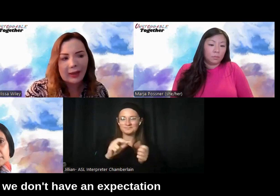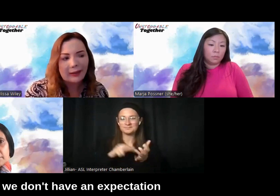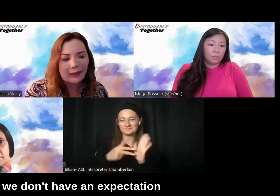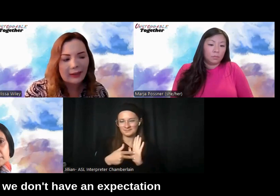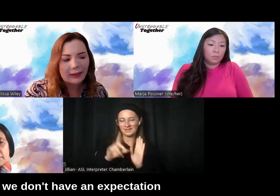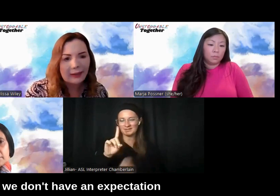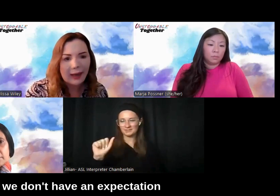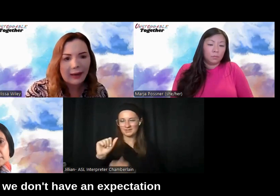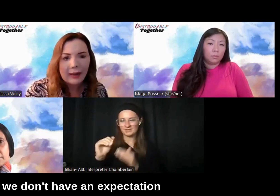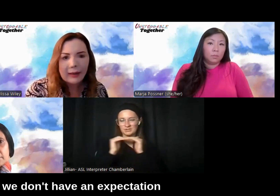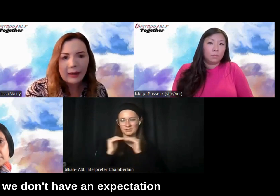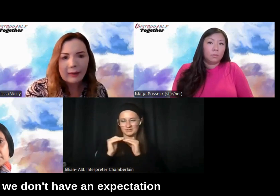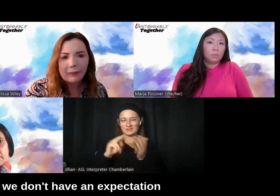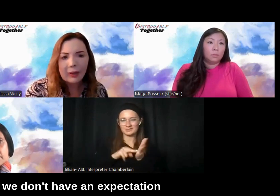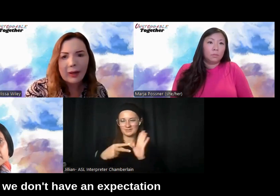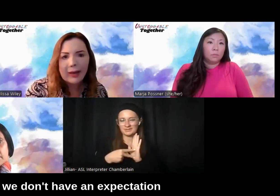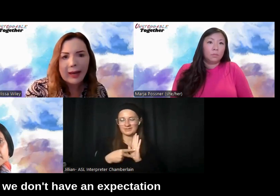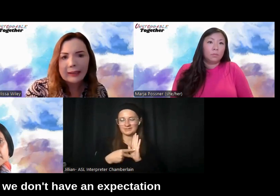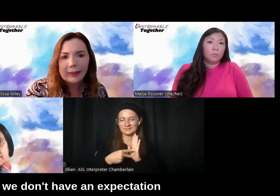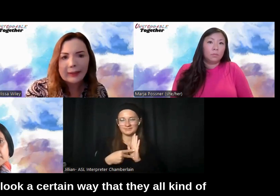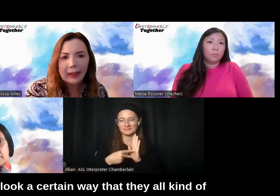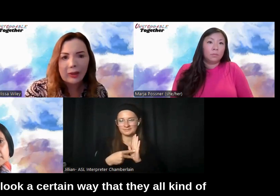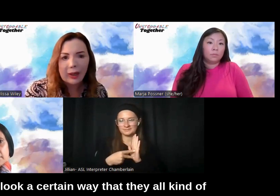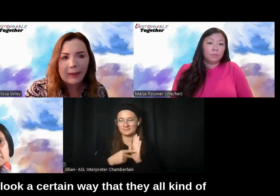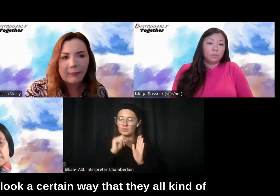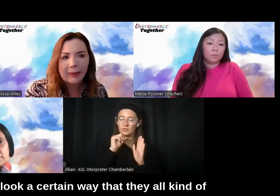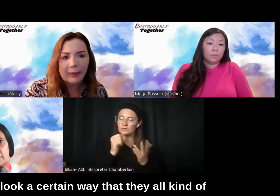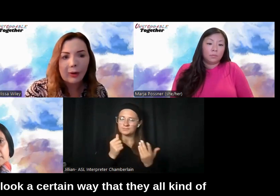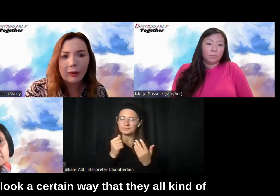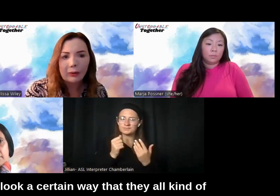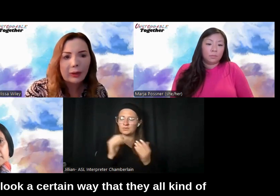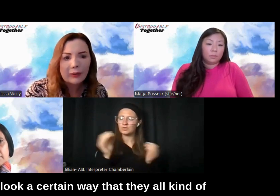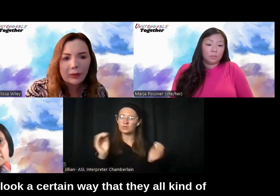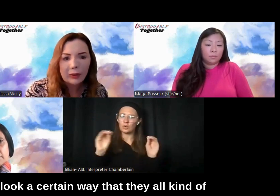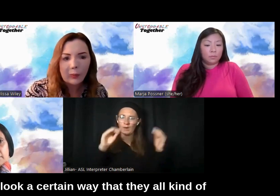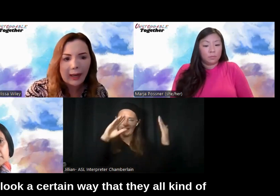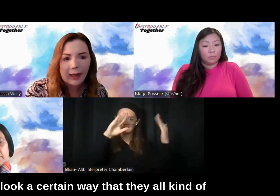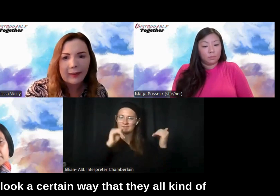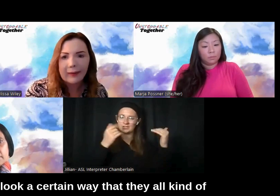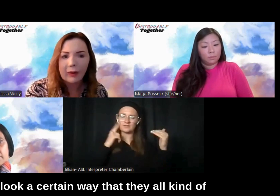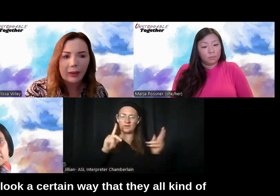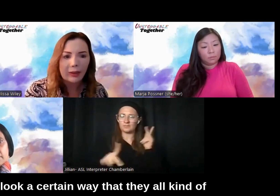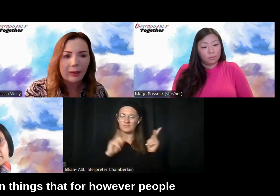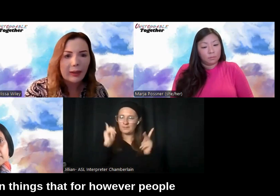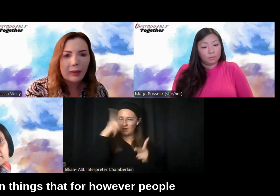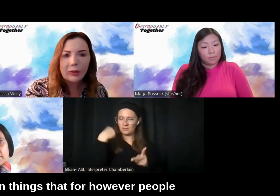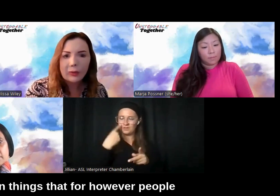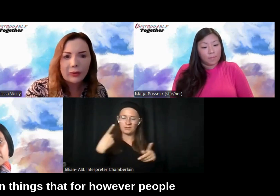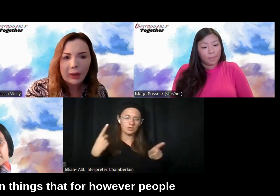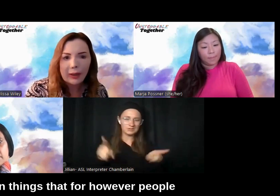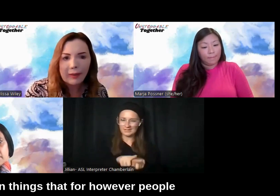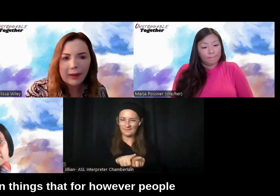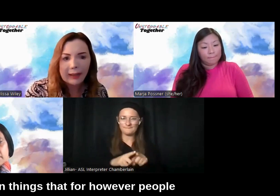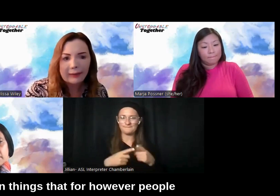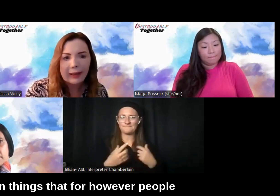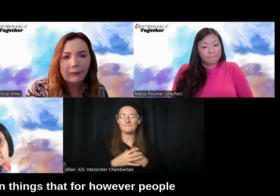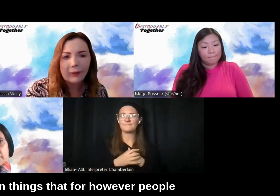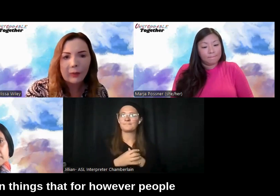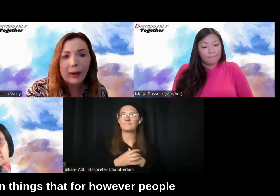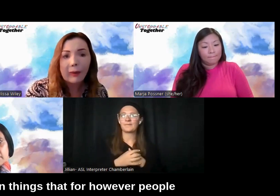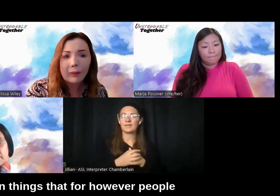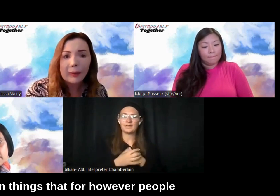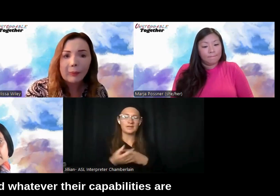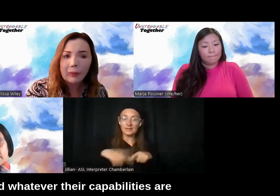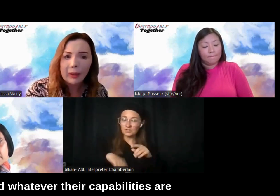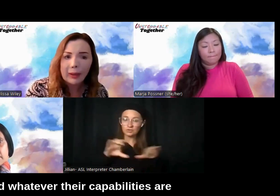disability justice is that we don't have an expectation that people all look a certain way, that they all can do certain things, that